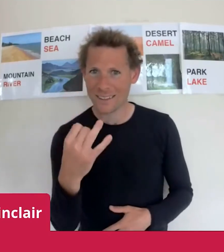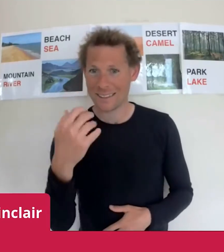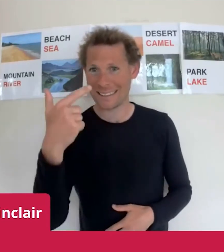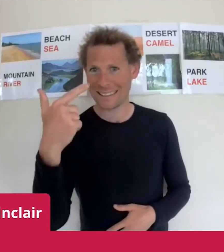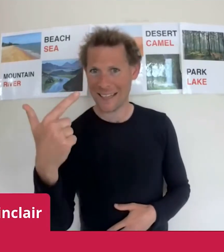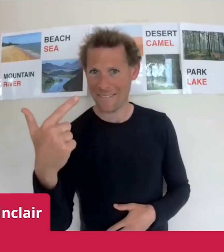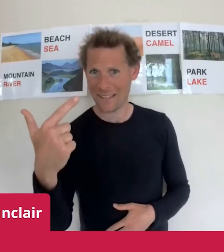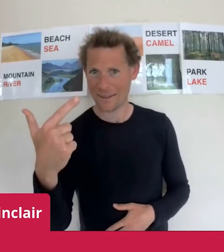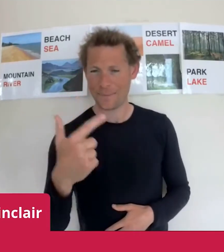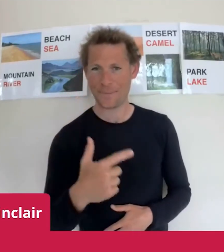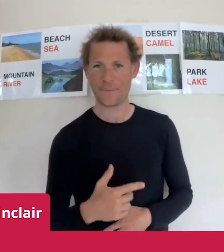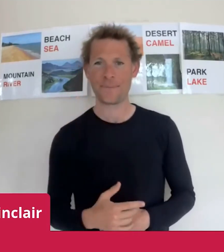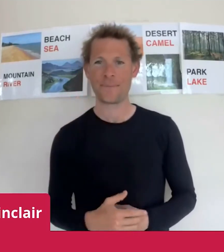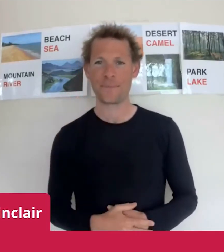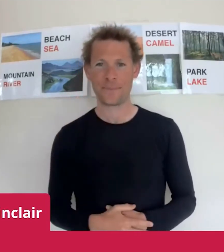Now, number 7.